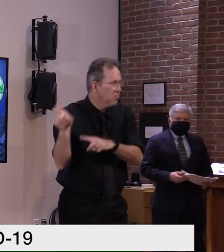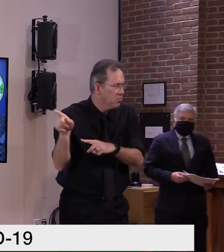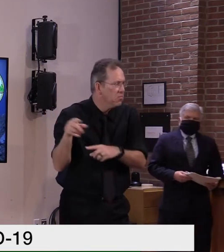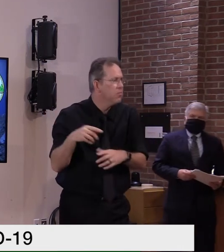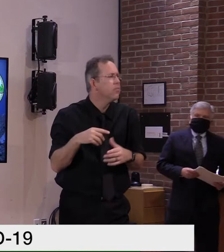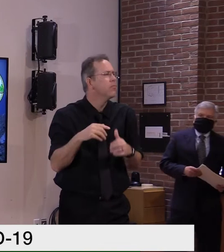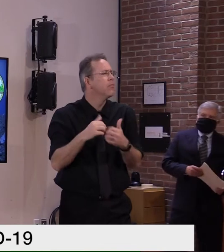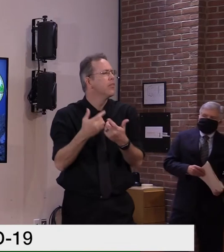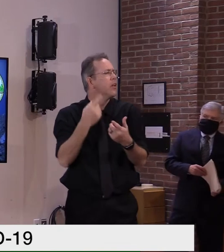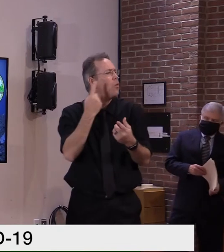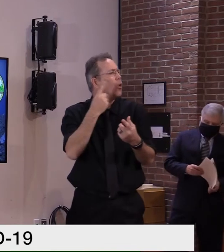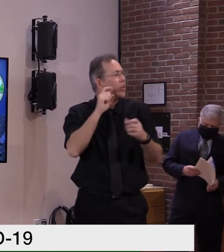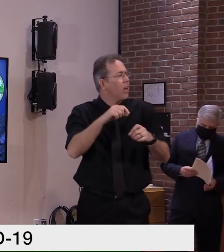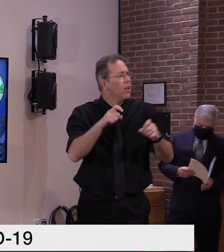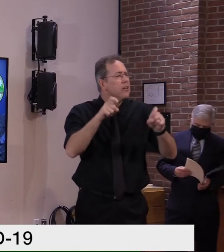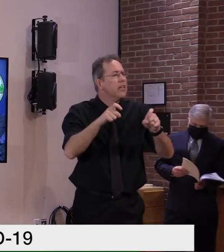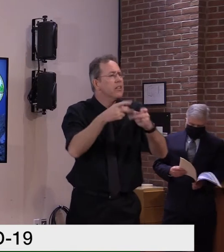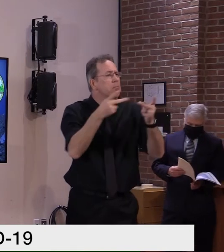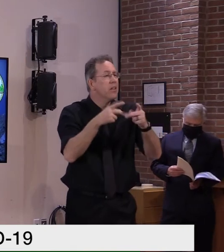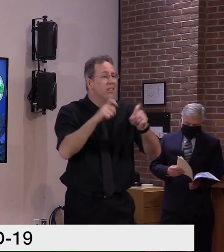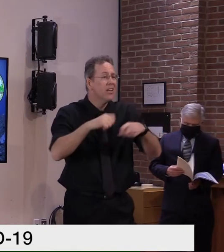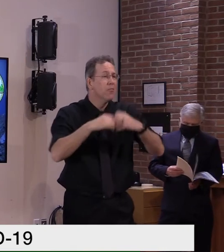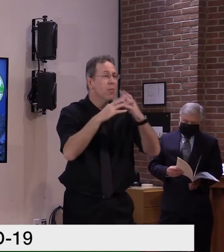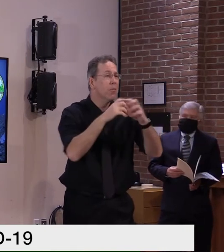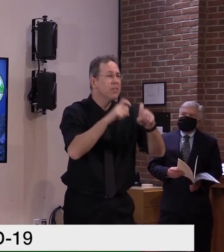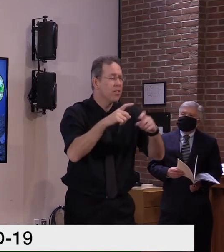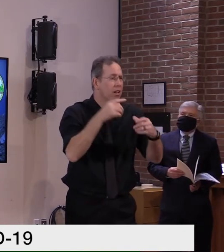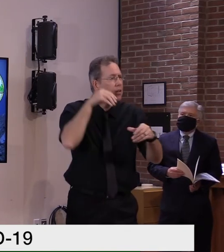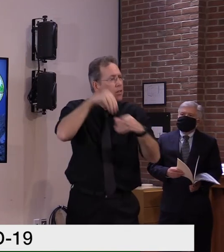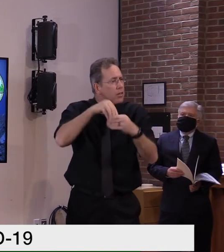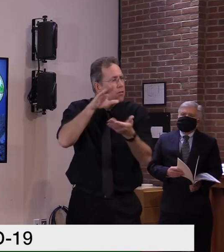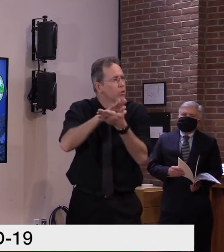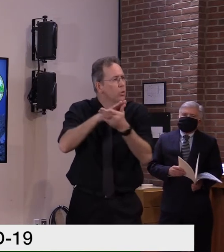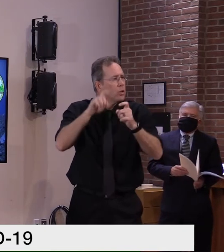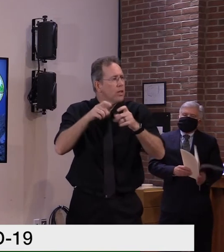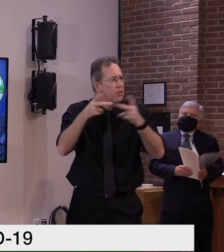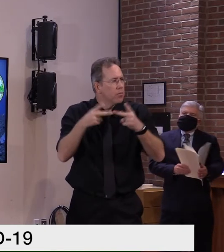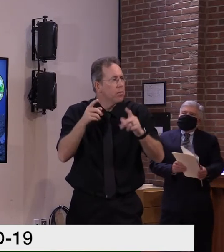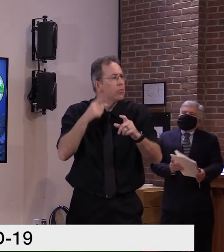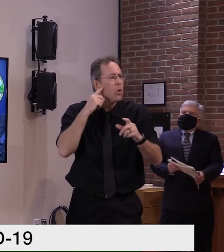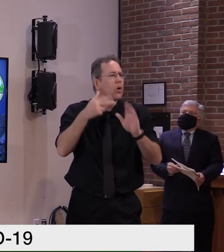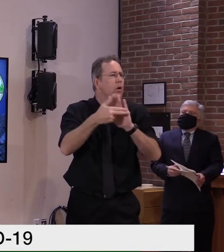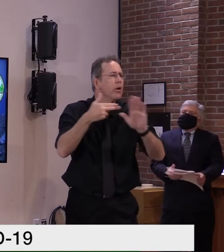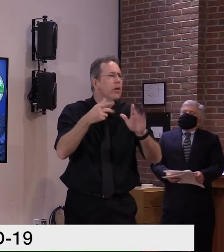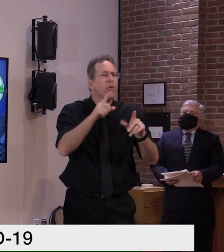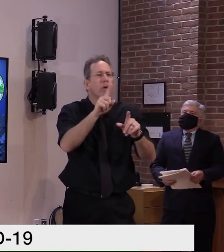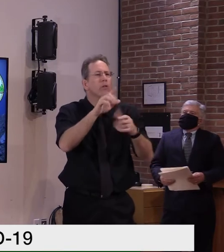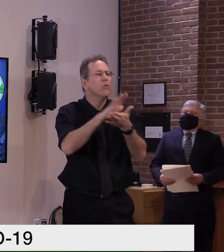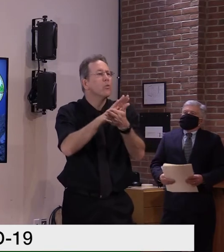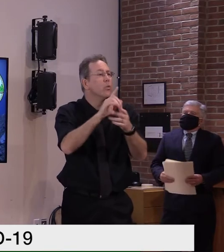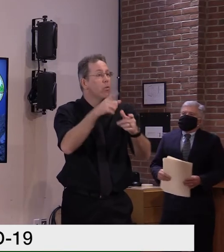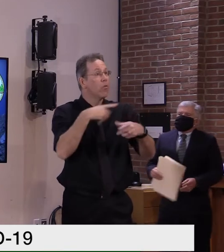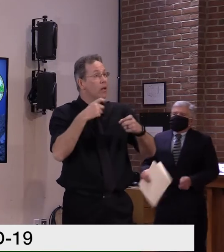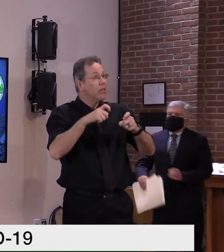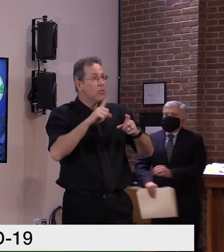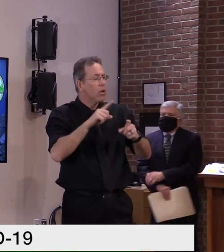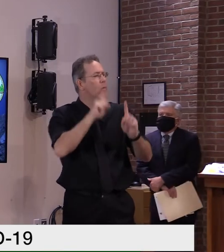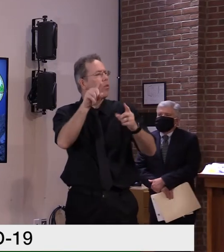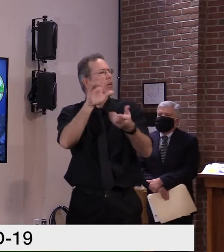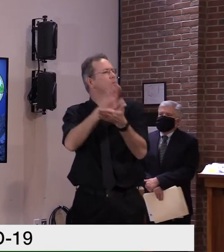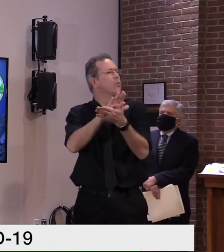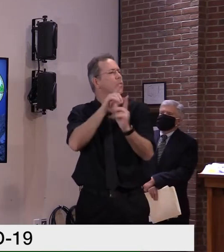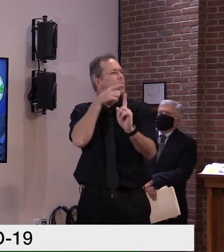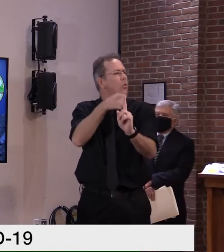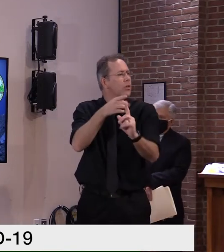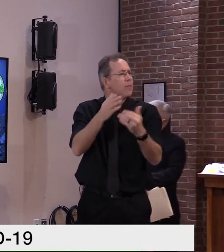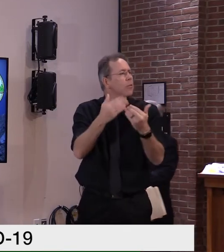She suggested there's less stigma in going to your local school, and it might make it more efficient.